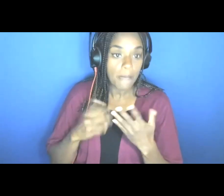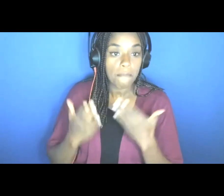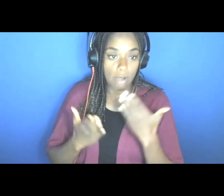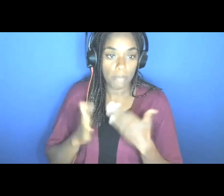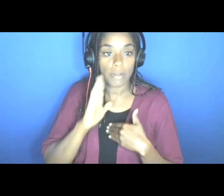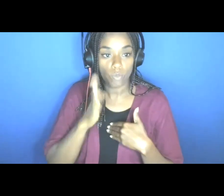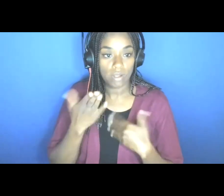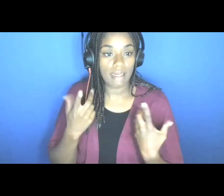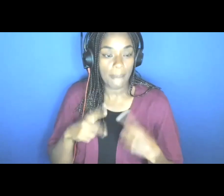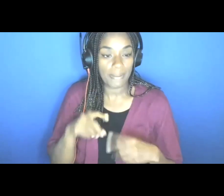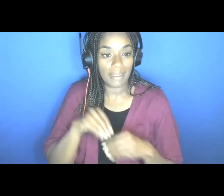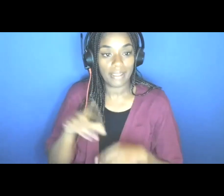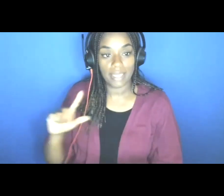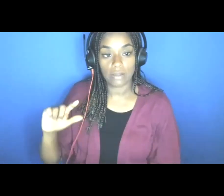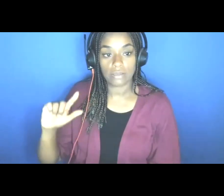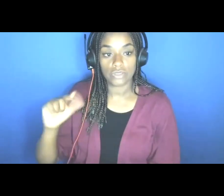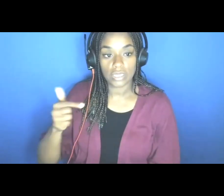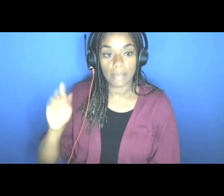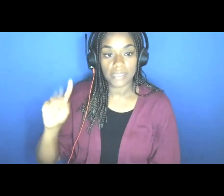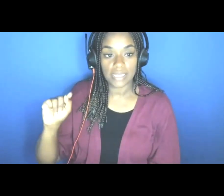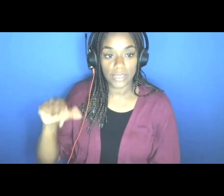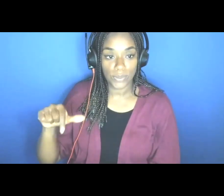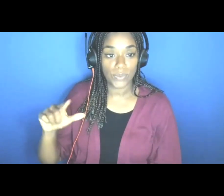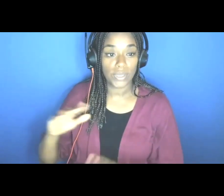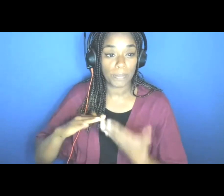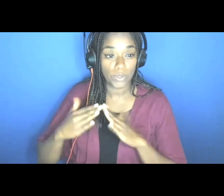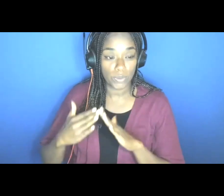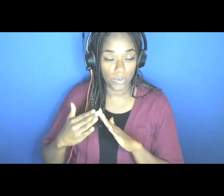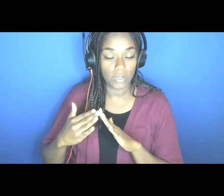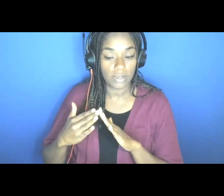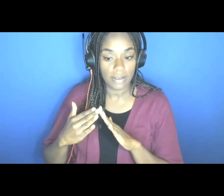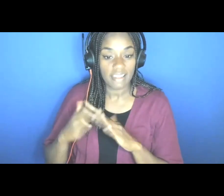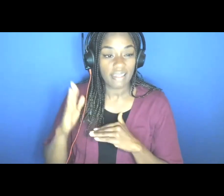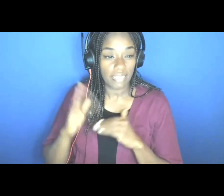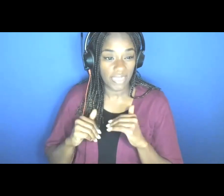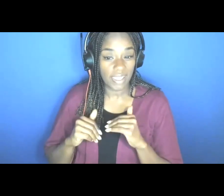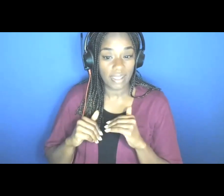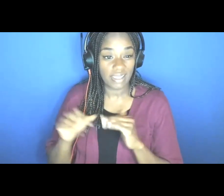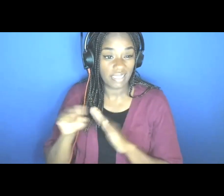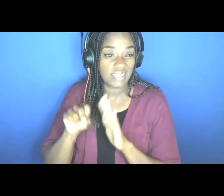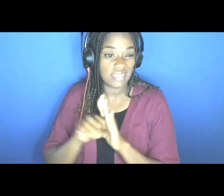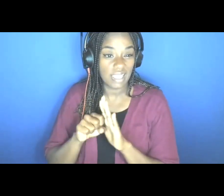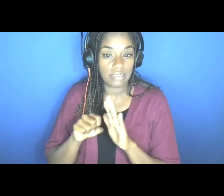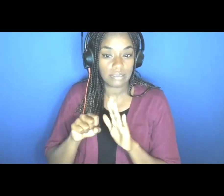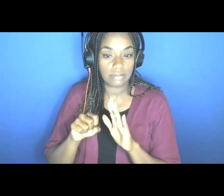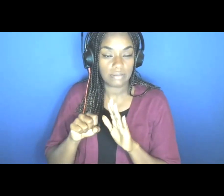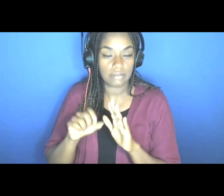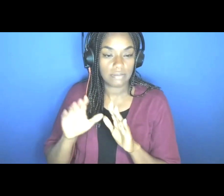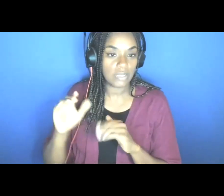occur in the LGBTQ community than in the state's overall adult